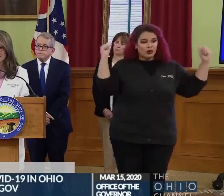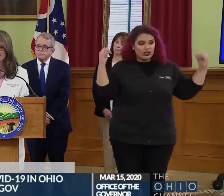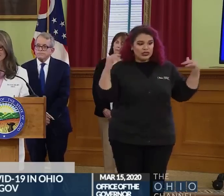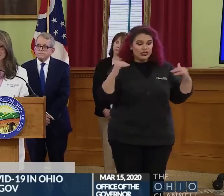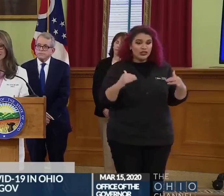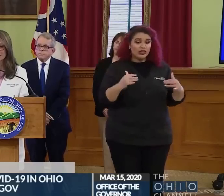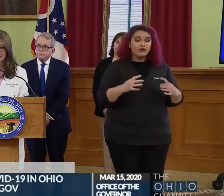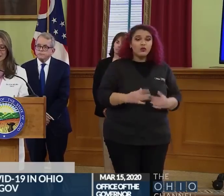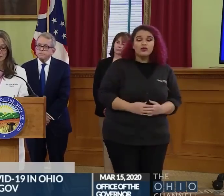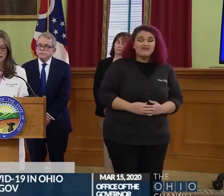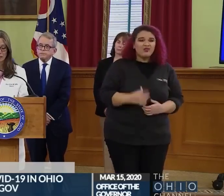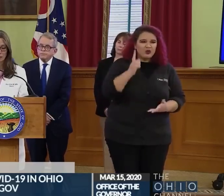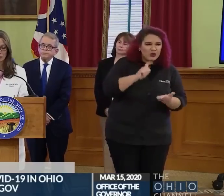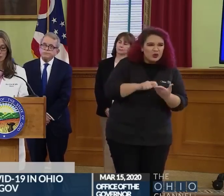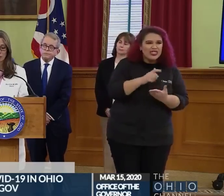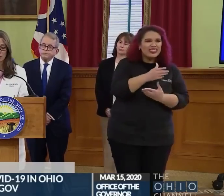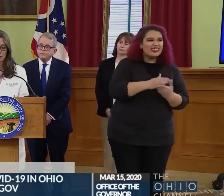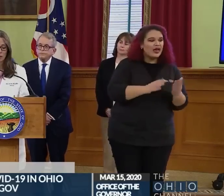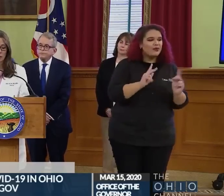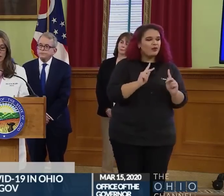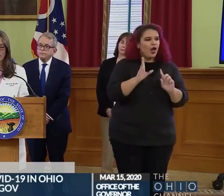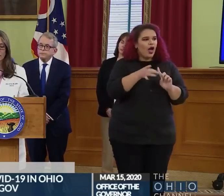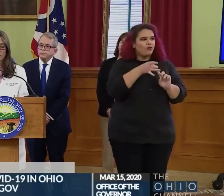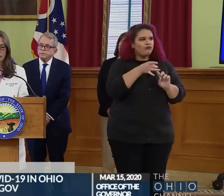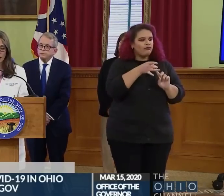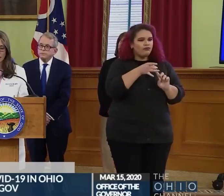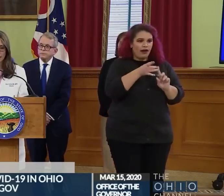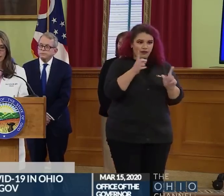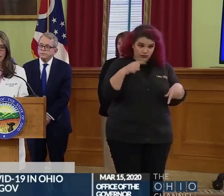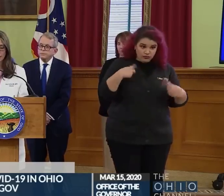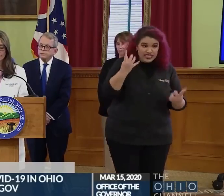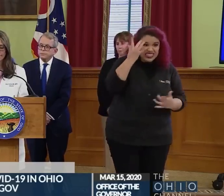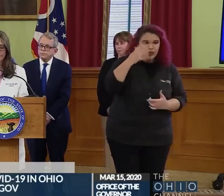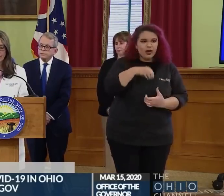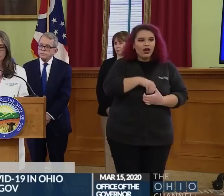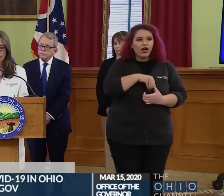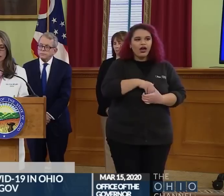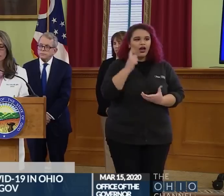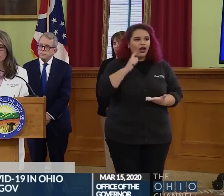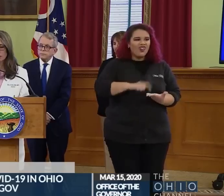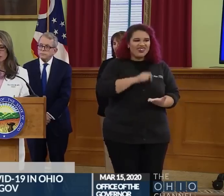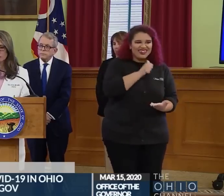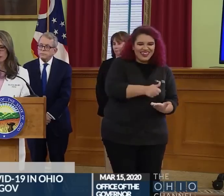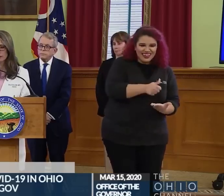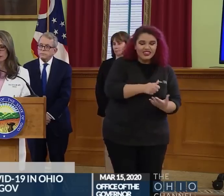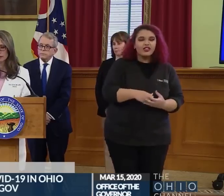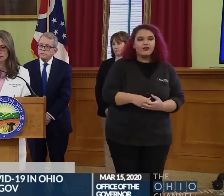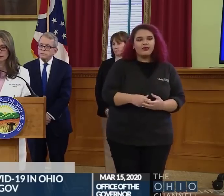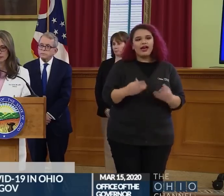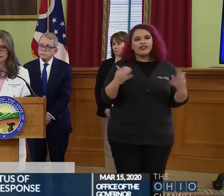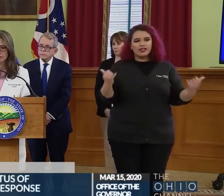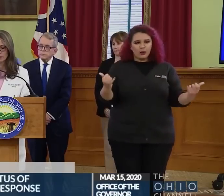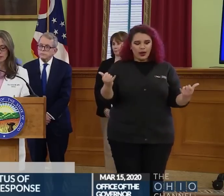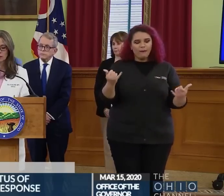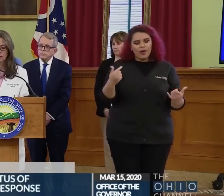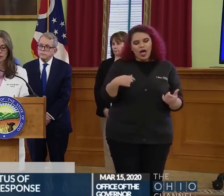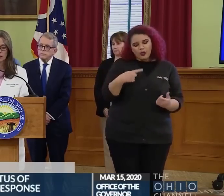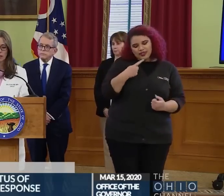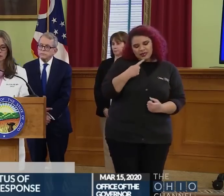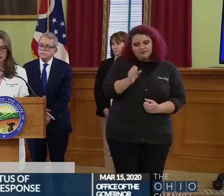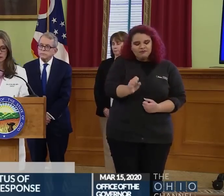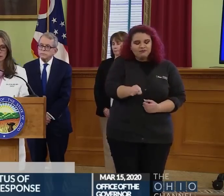other cases and asymptomatic people. We have broad community spread in the state right now